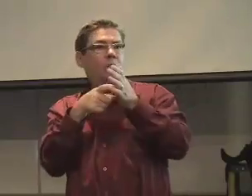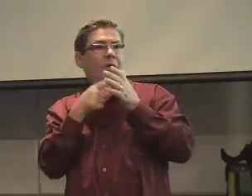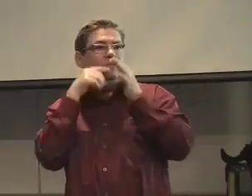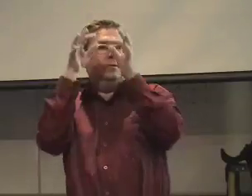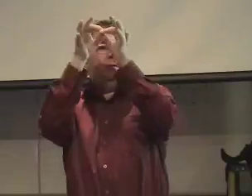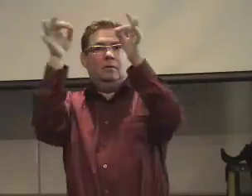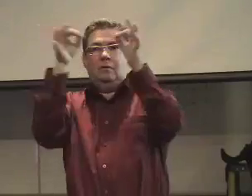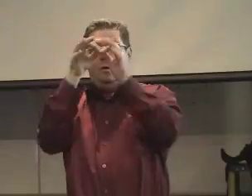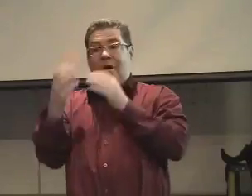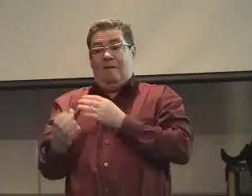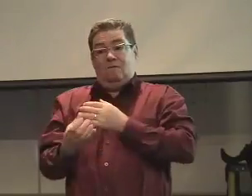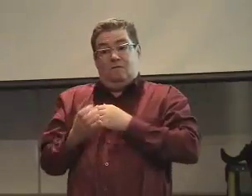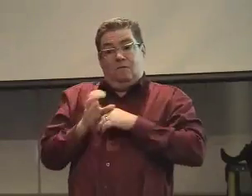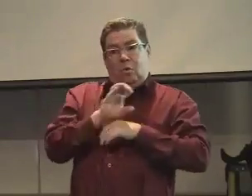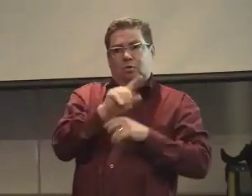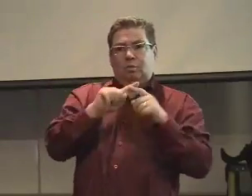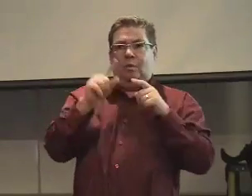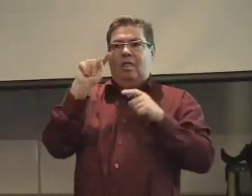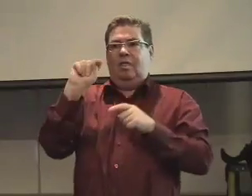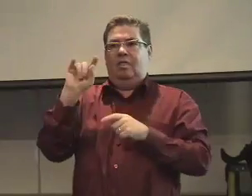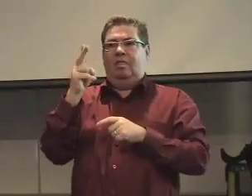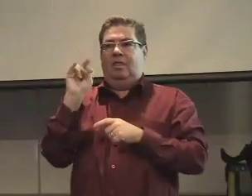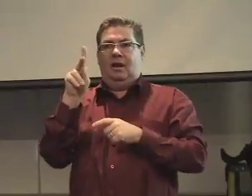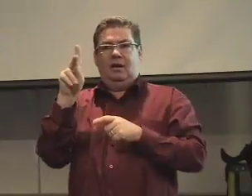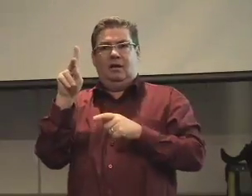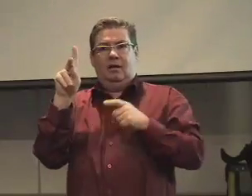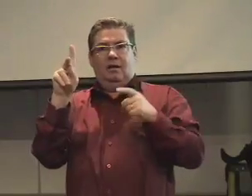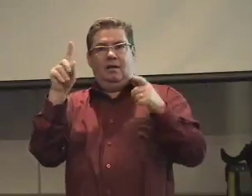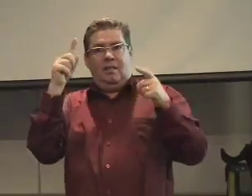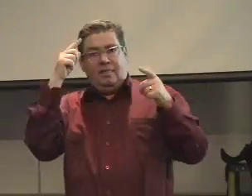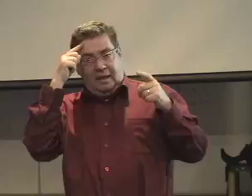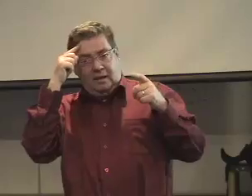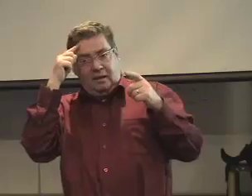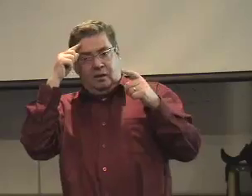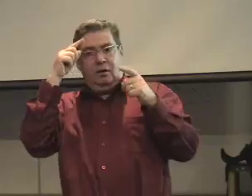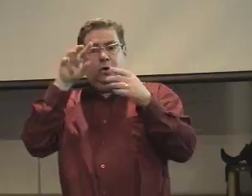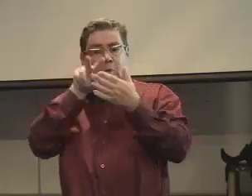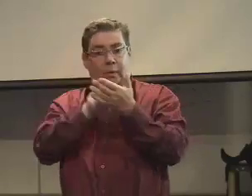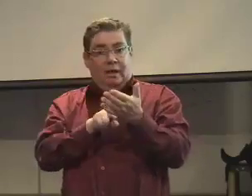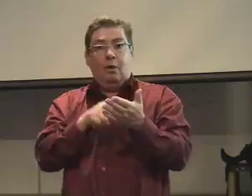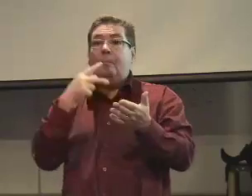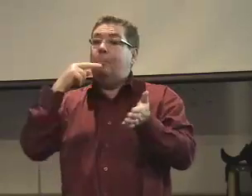from the get-go to think. That reading and thinking. It wasn't simply spitting stuff back.